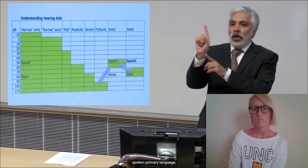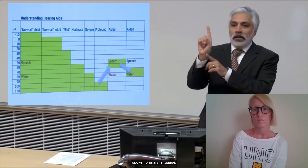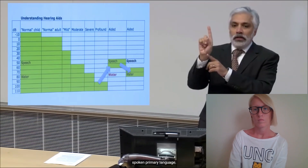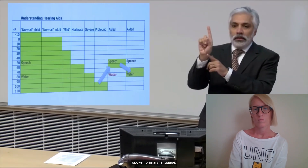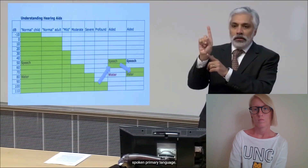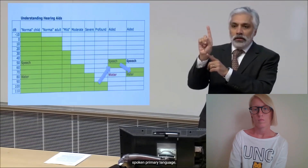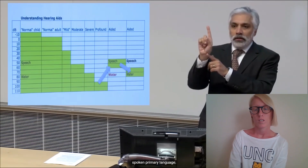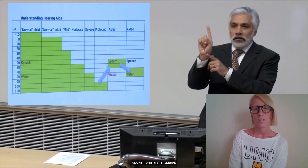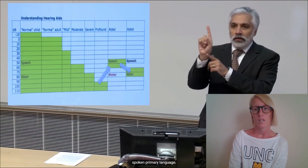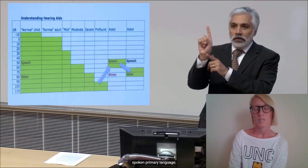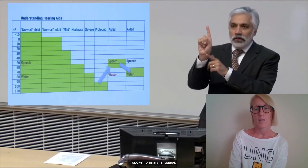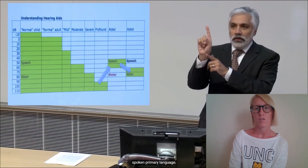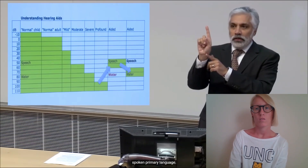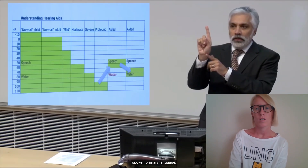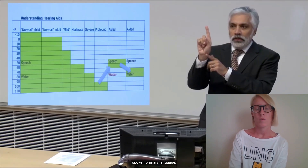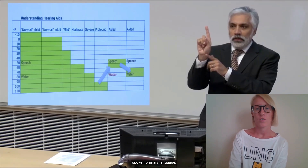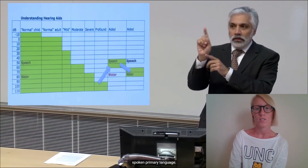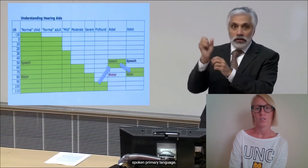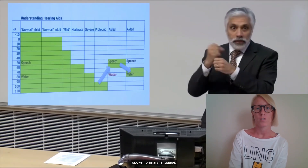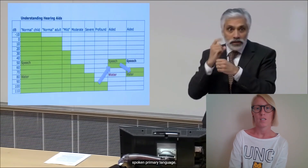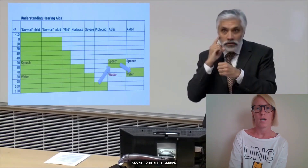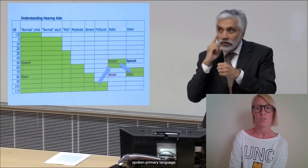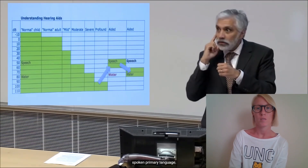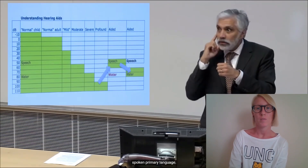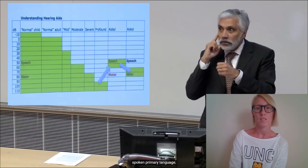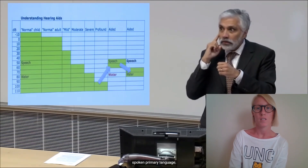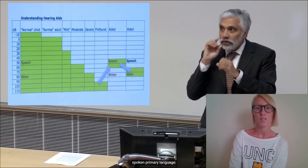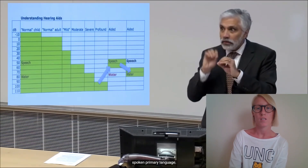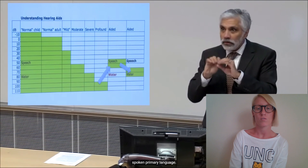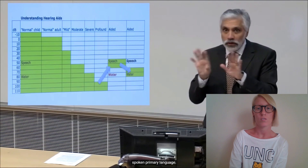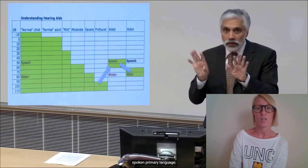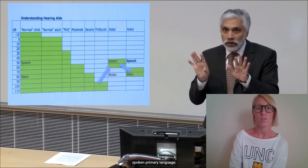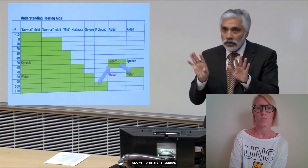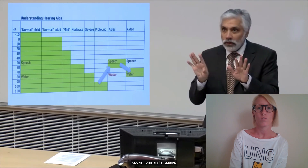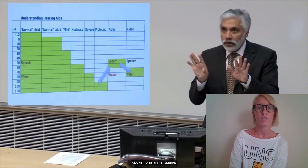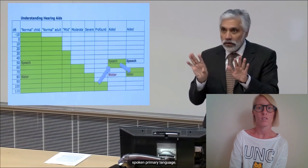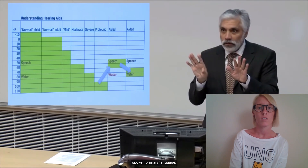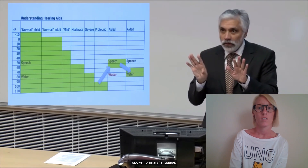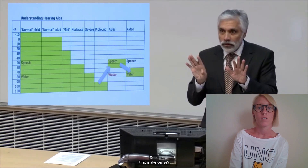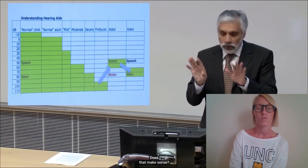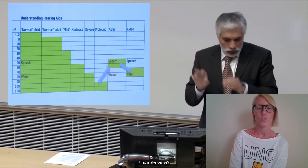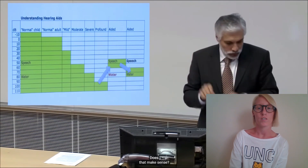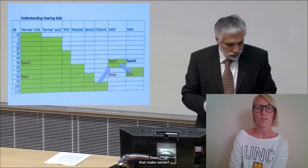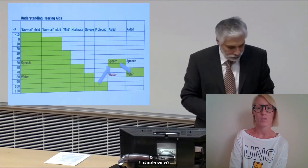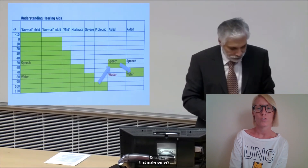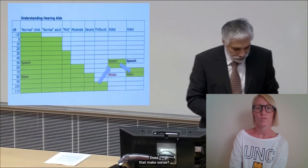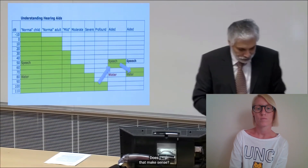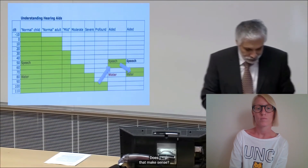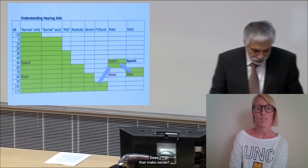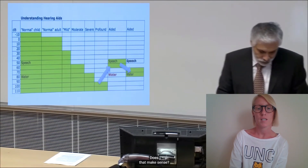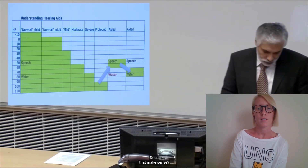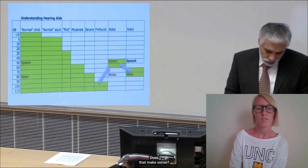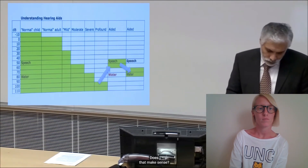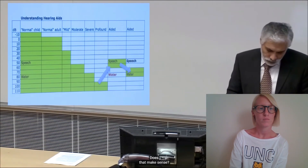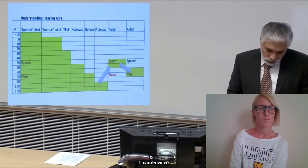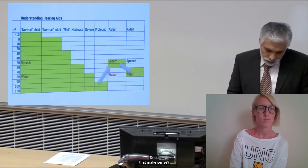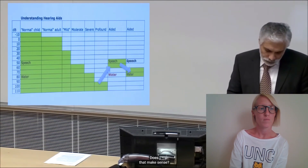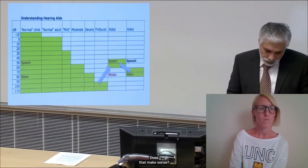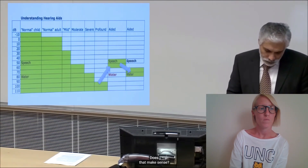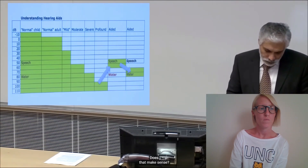learned, spoken. It's about a primary person learning how to language. speak and Does that make understand their sense? first language. Is that